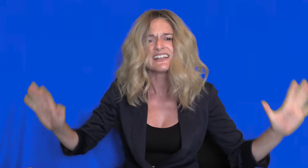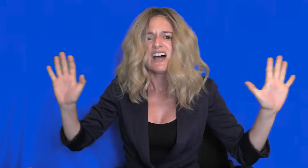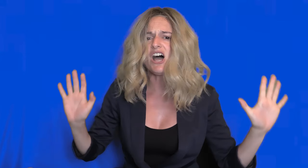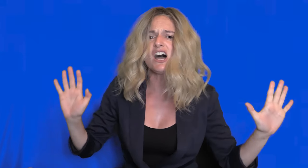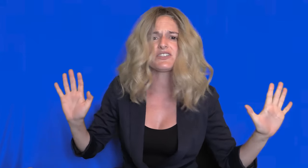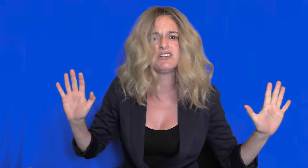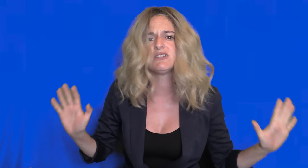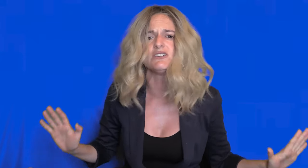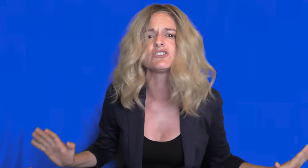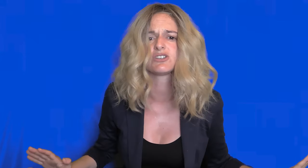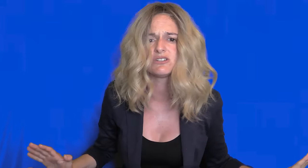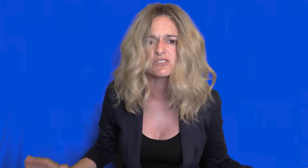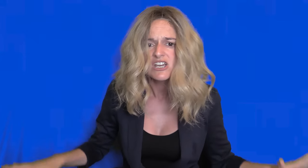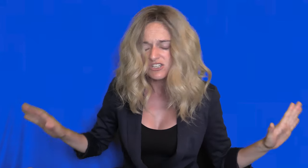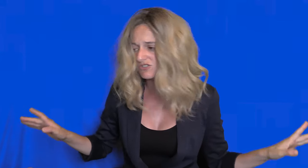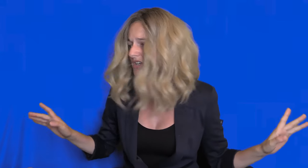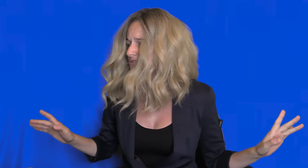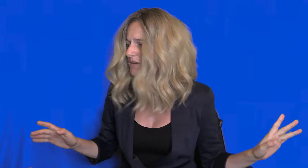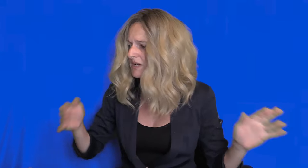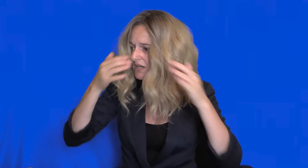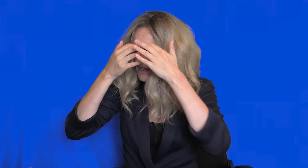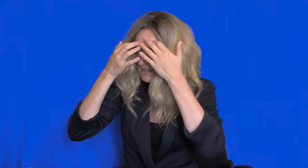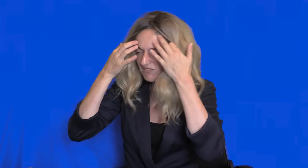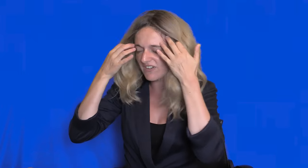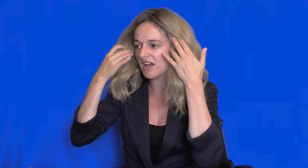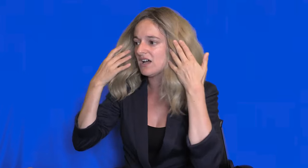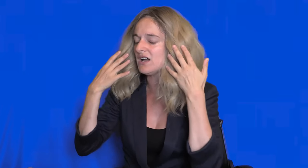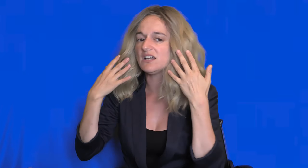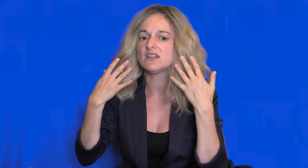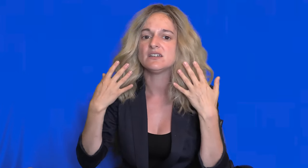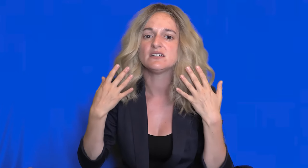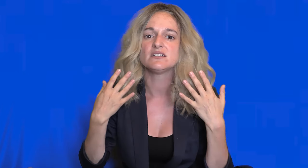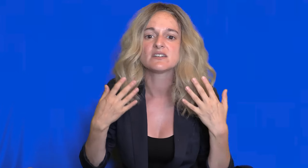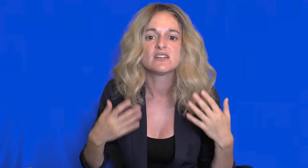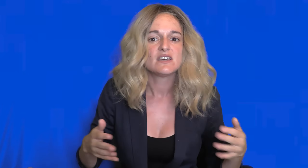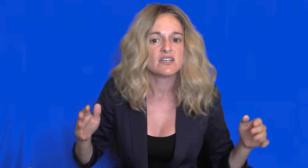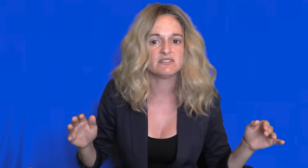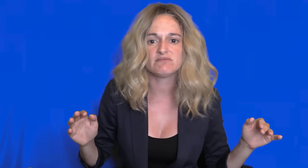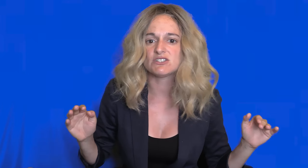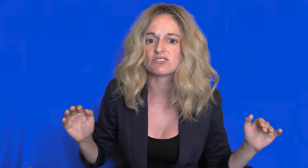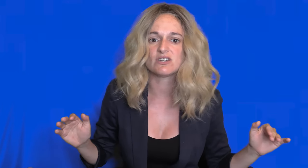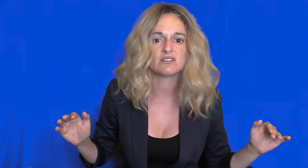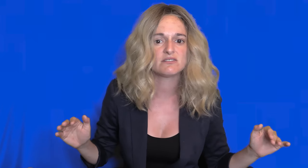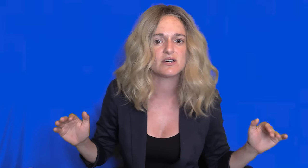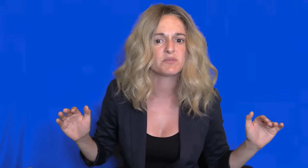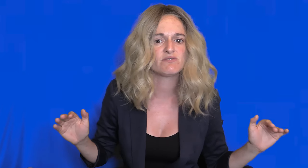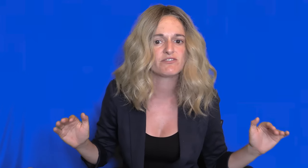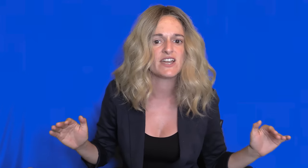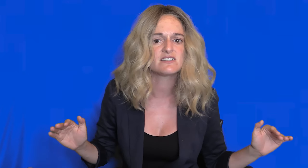Other nations stand up and fight And they stand up and fight